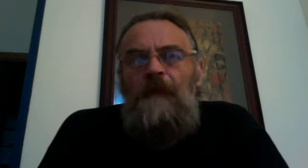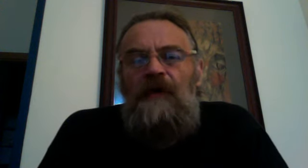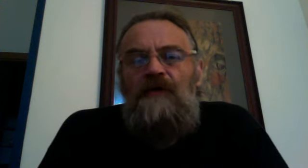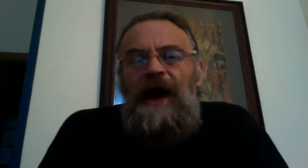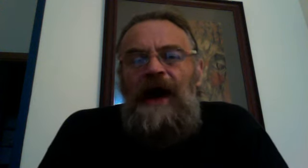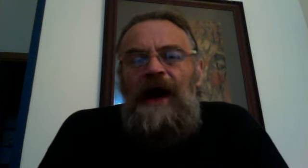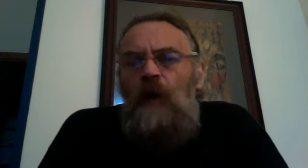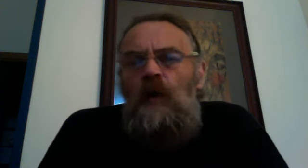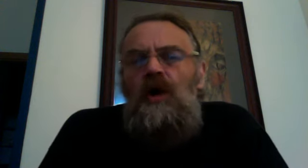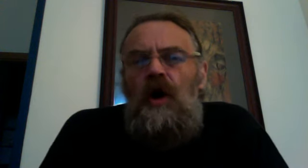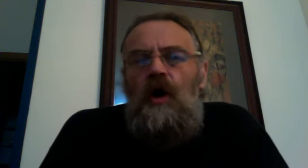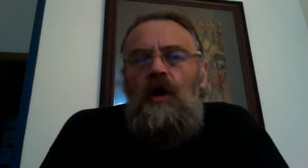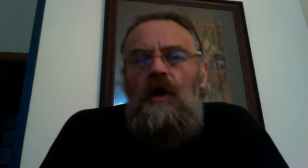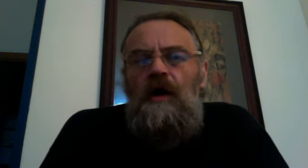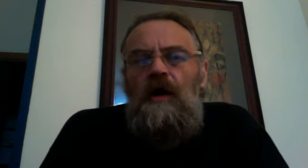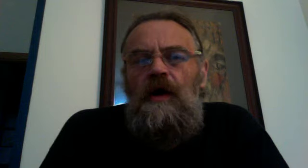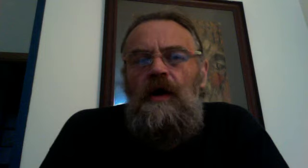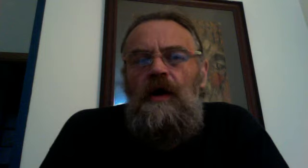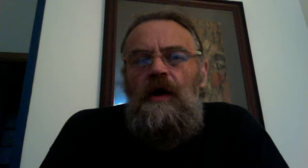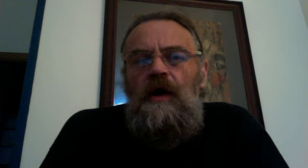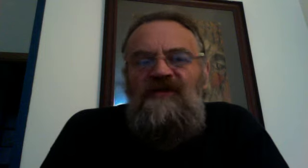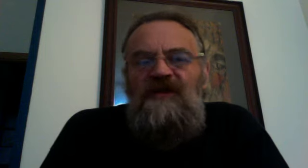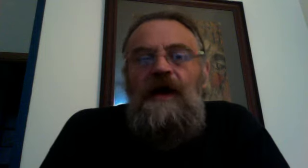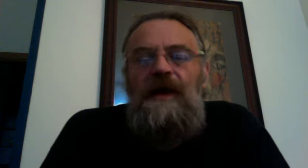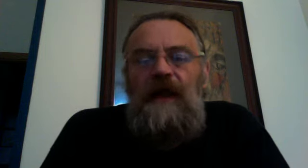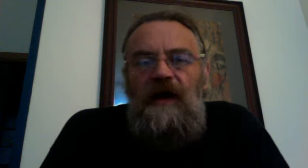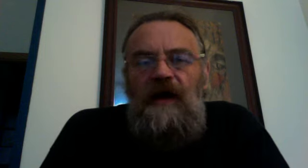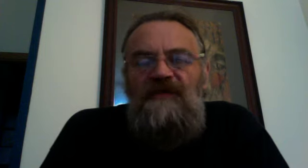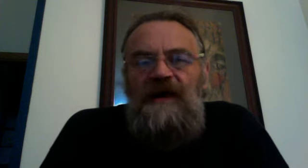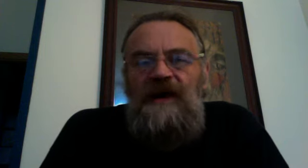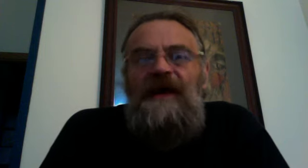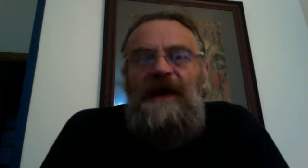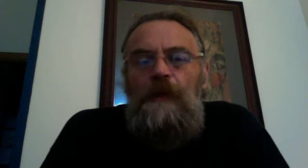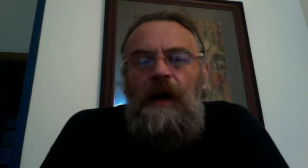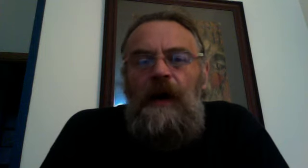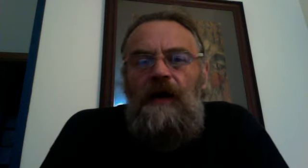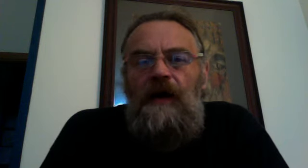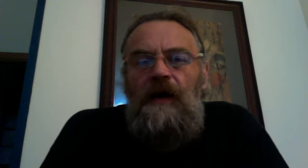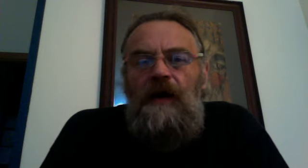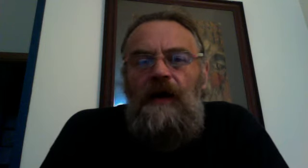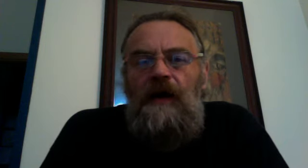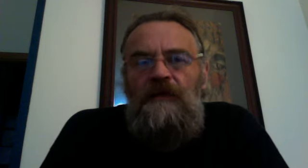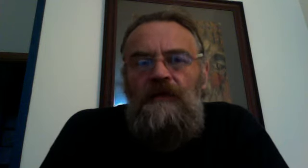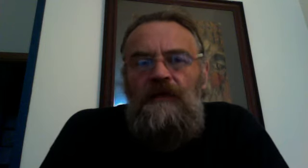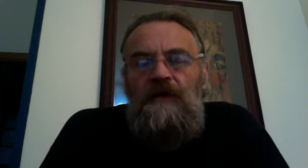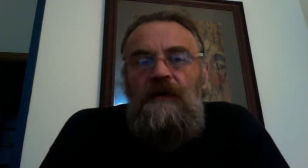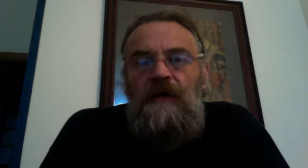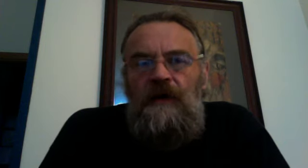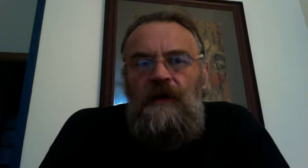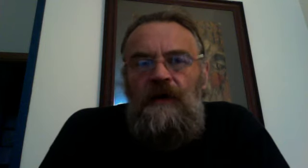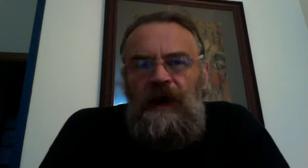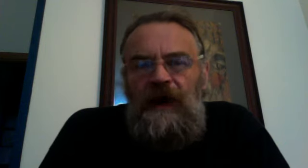about how long a situation lasted in the past. Okay,